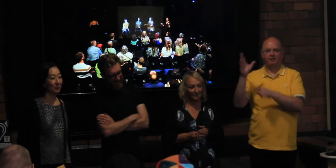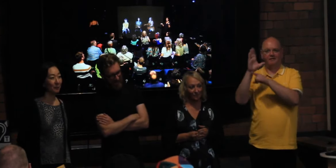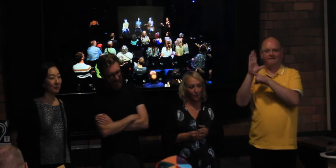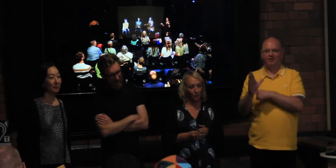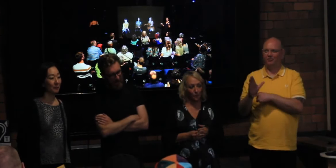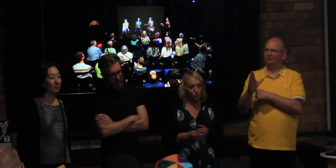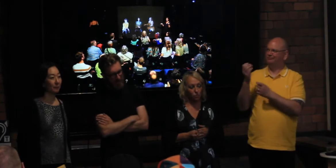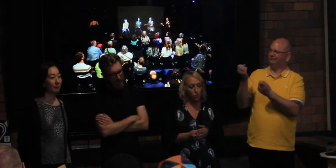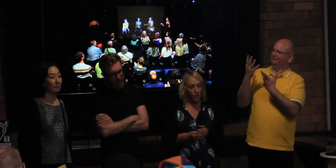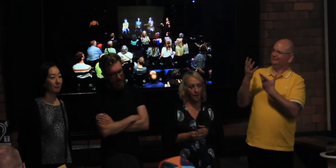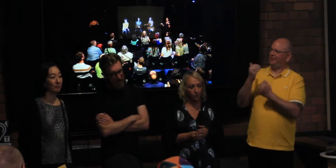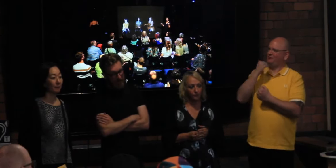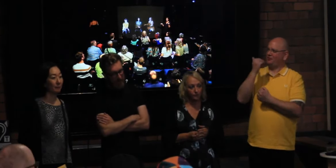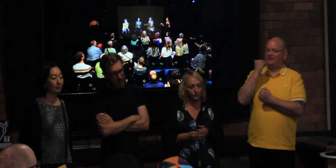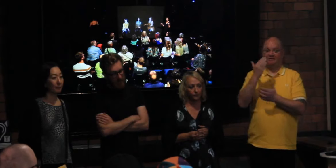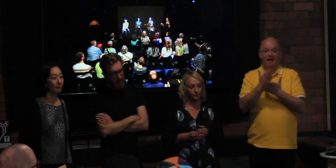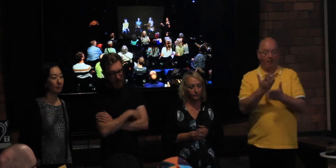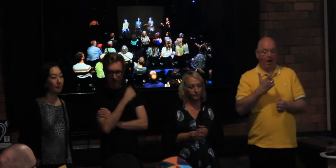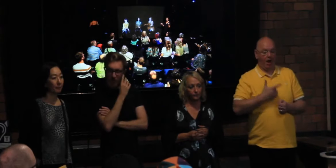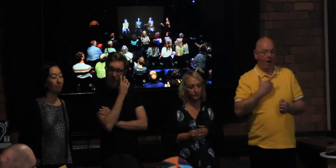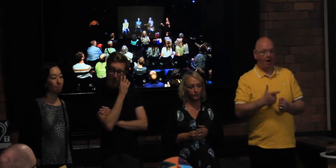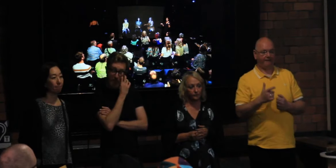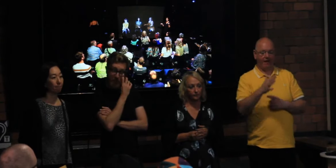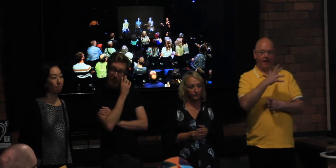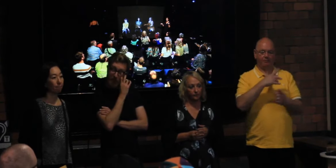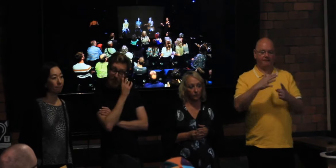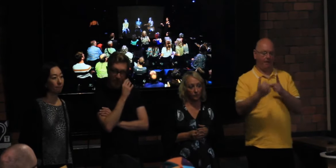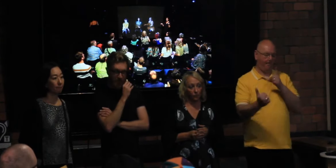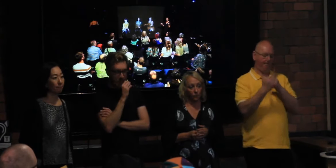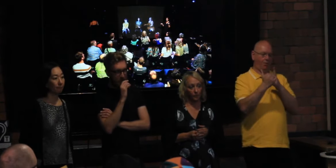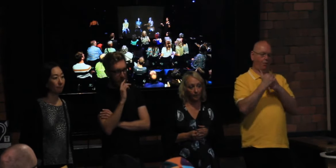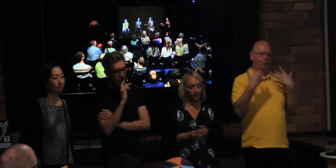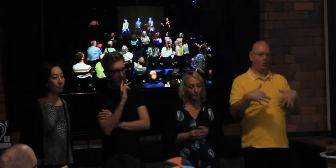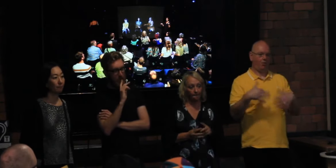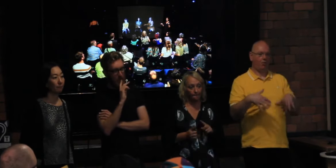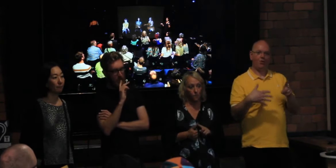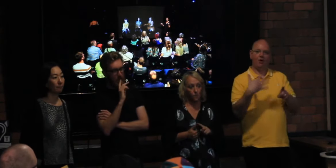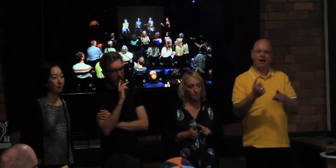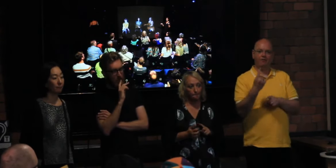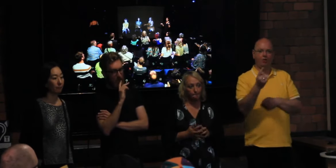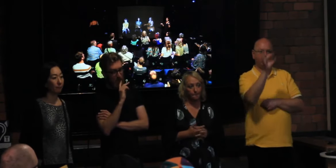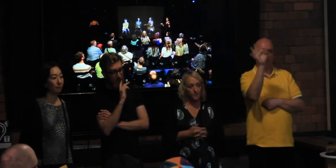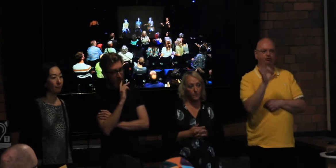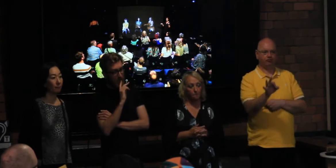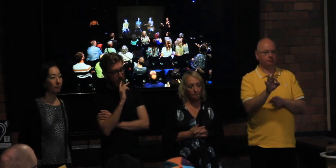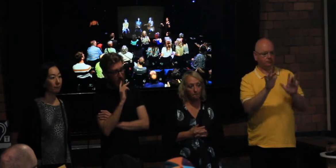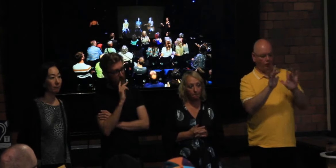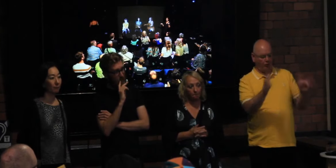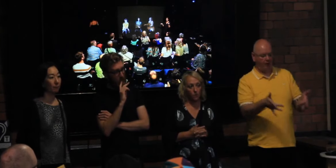as atmospheric as in the actual room. We've got a question online also, so if you could talk a bit about that, and then